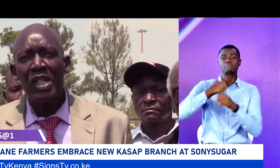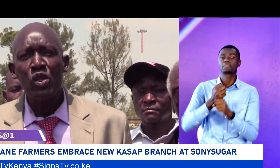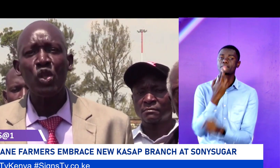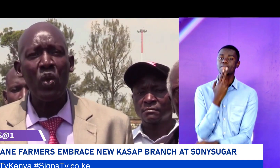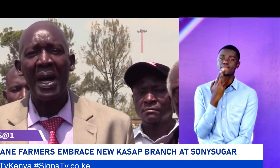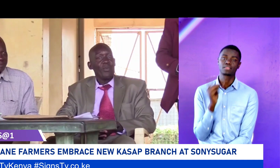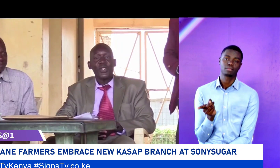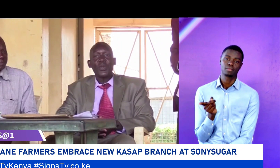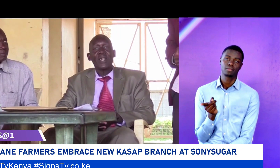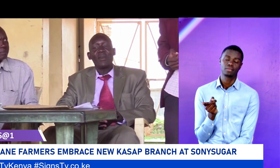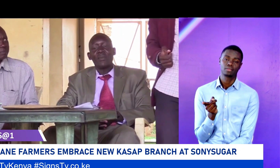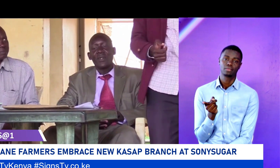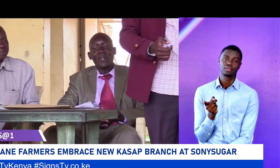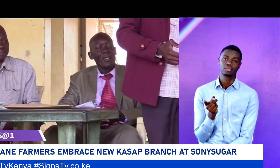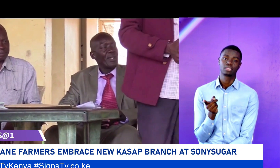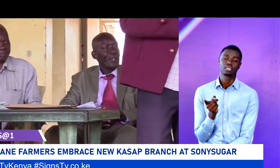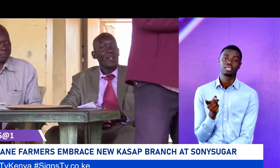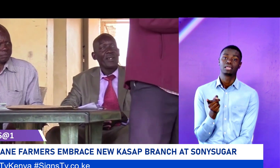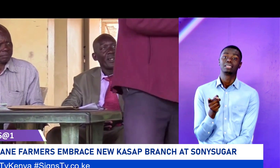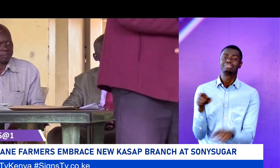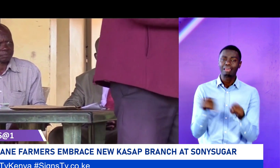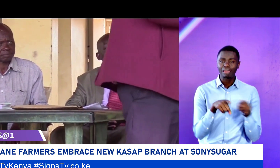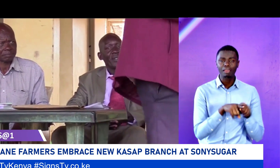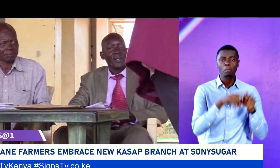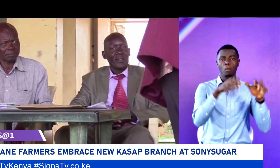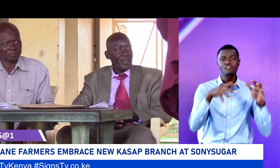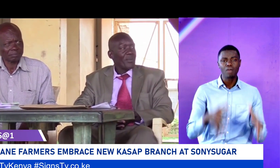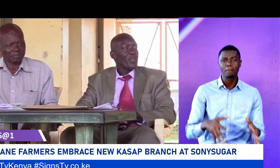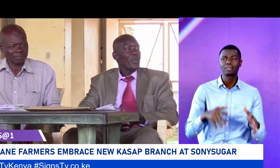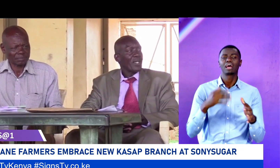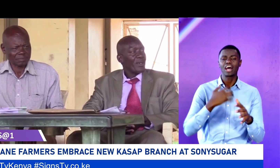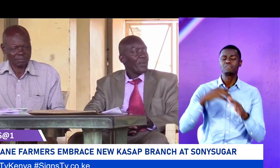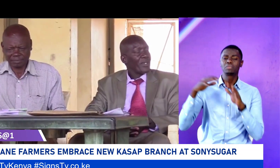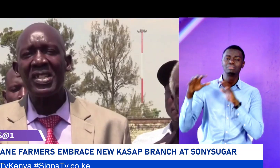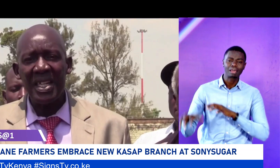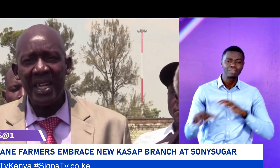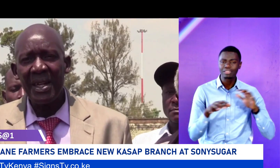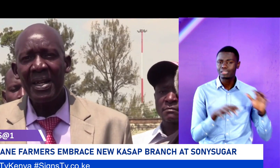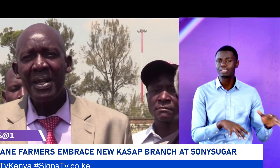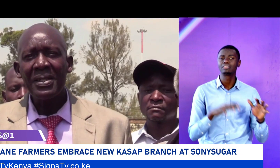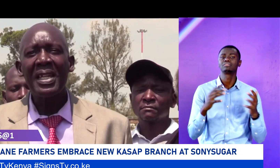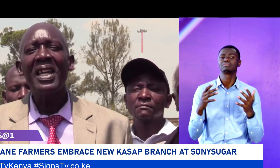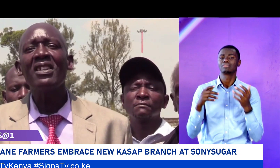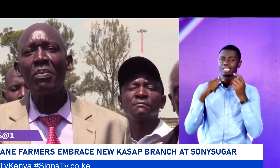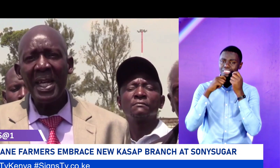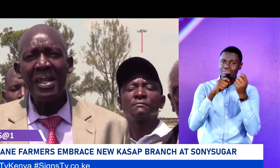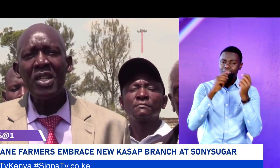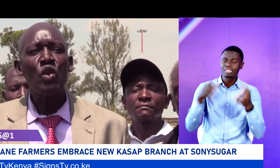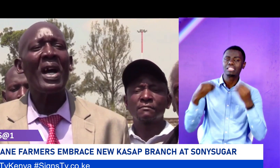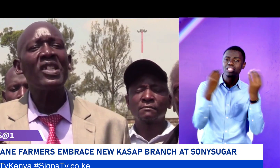sugarcane into sugar. And this same farmer has been suffering in terms of he delivers cane, the cane is milled, sugar is